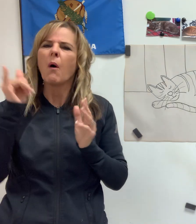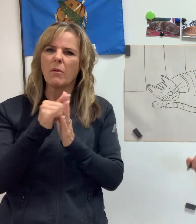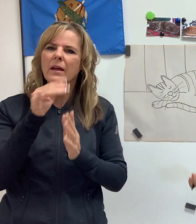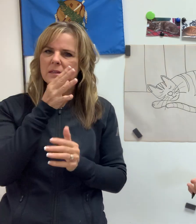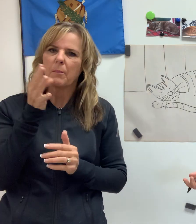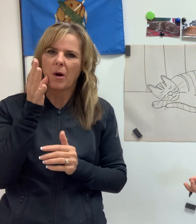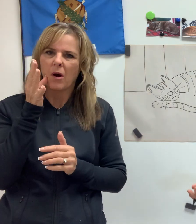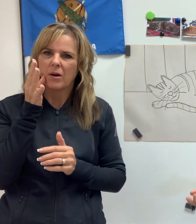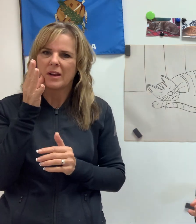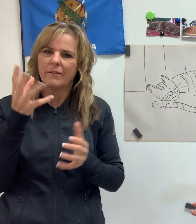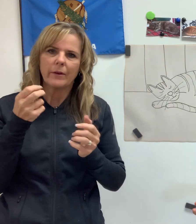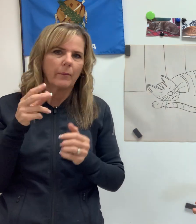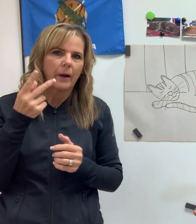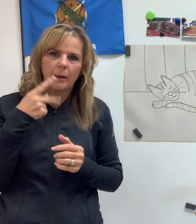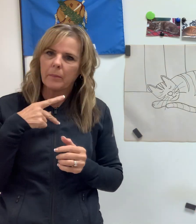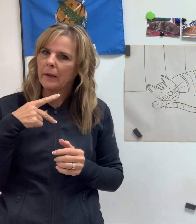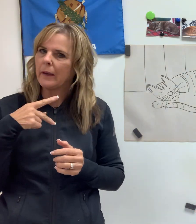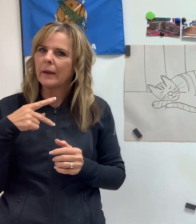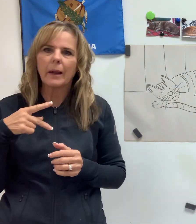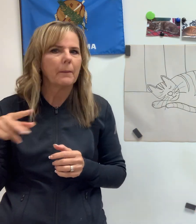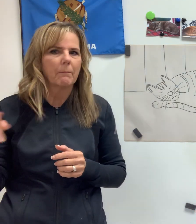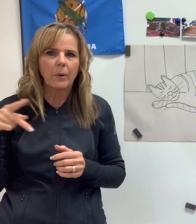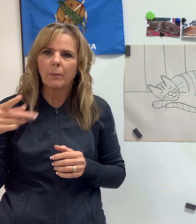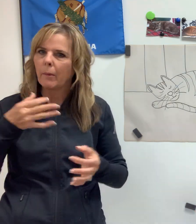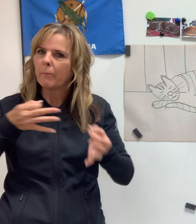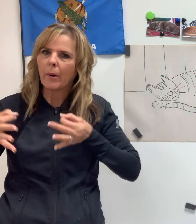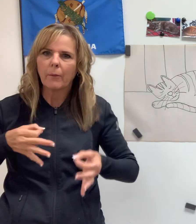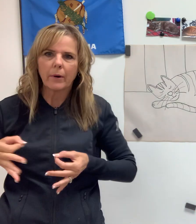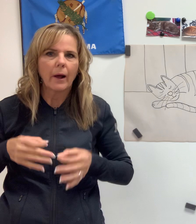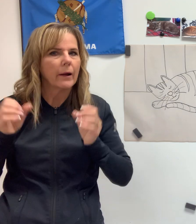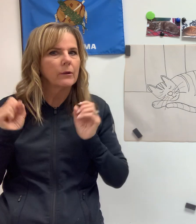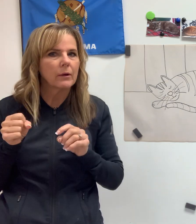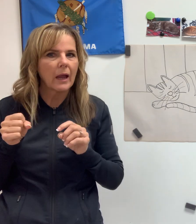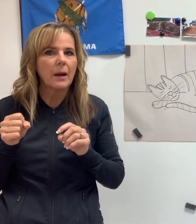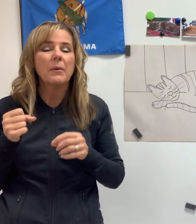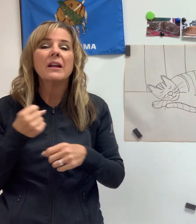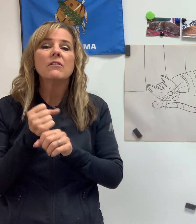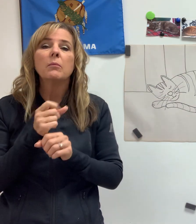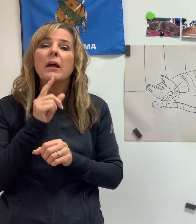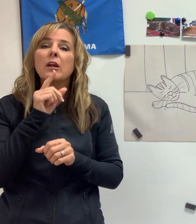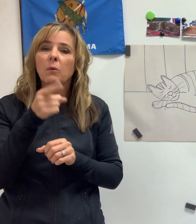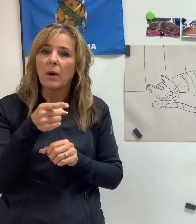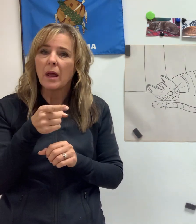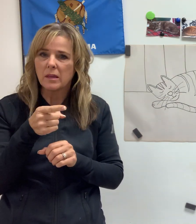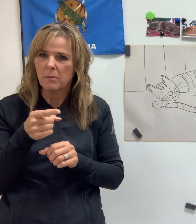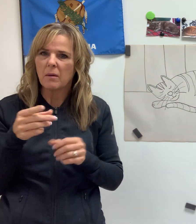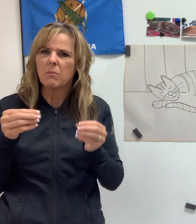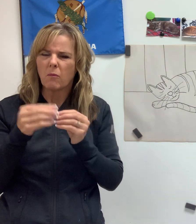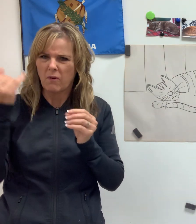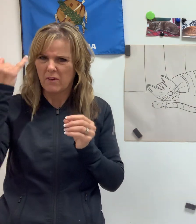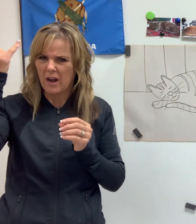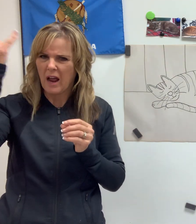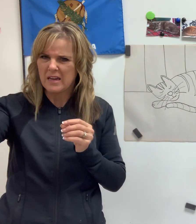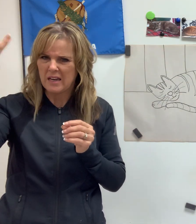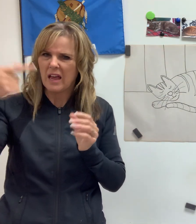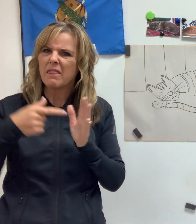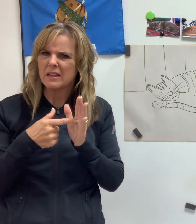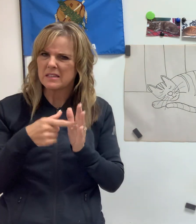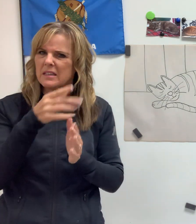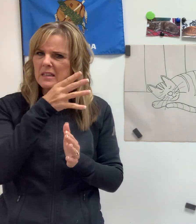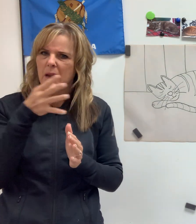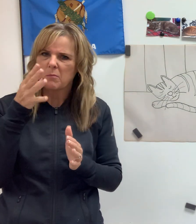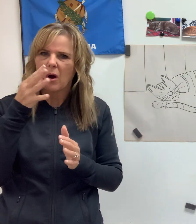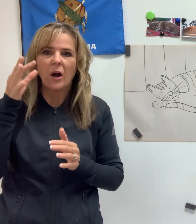barn. If you want a pink and purple polka dot barn, you can have it. But if you make it red, they'll have more of an idea that this is a barn